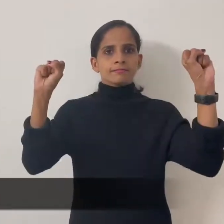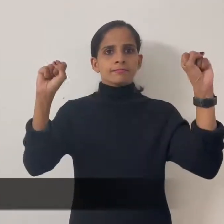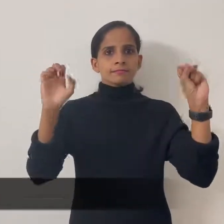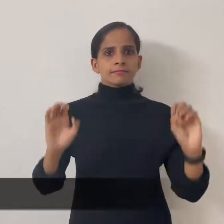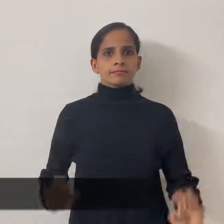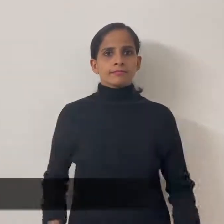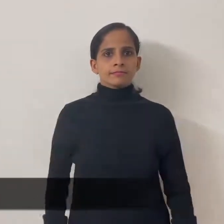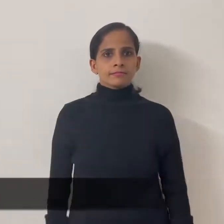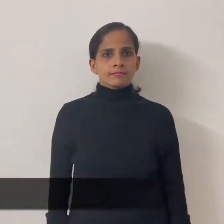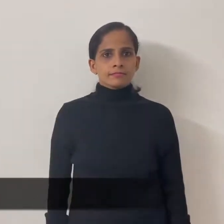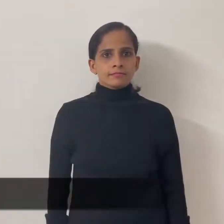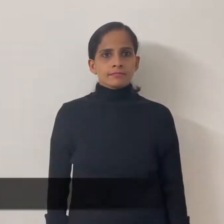salvation.